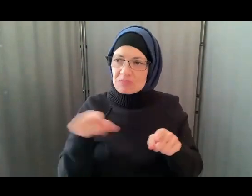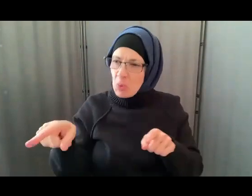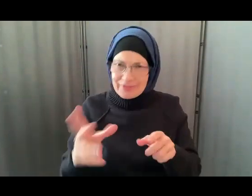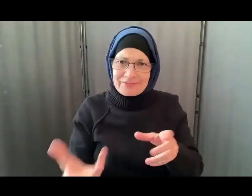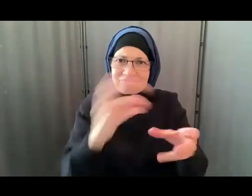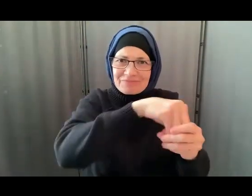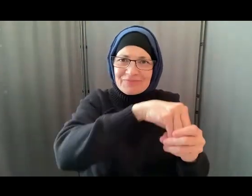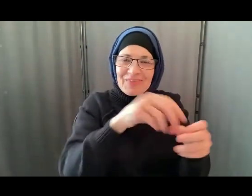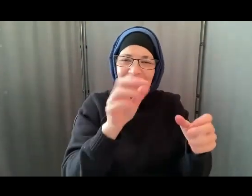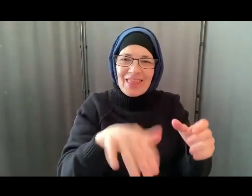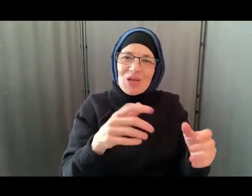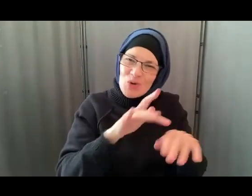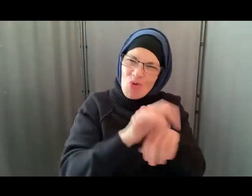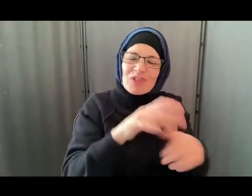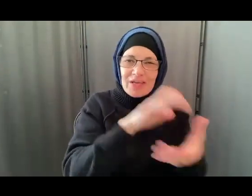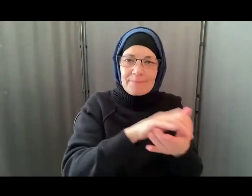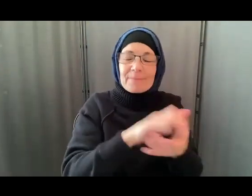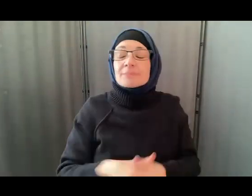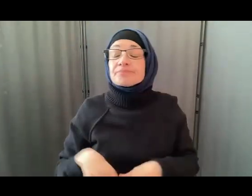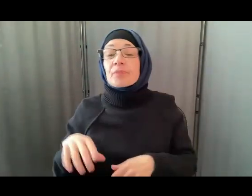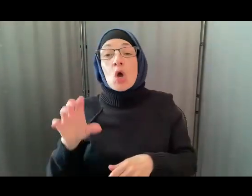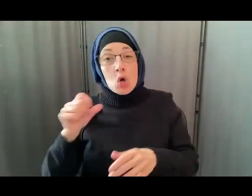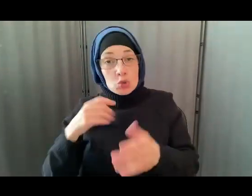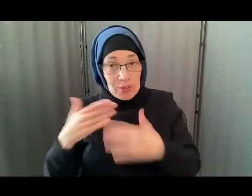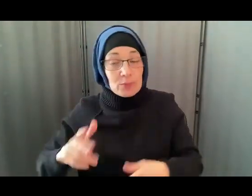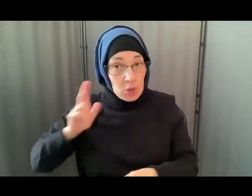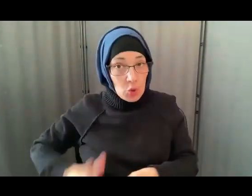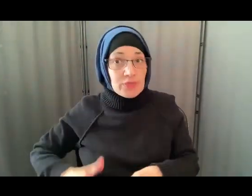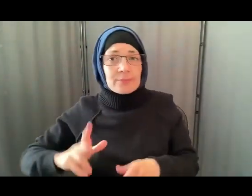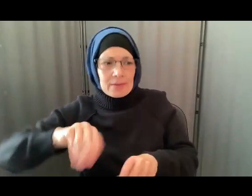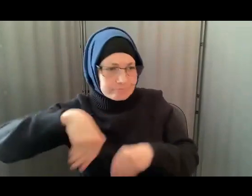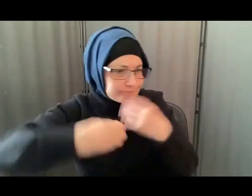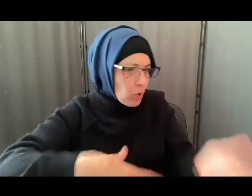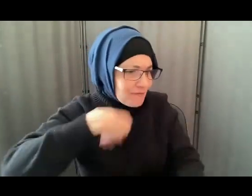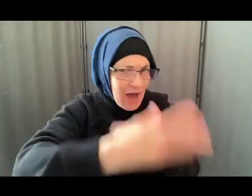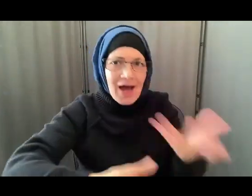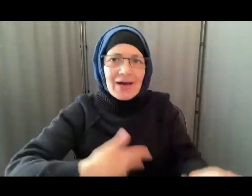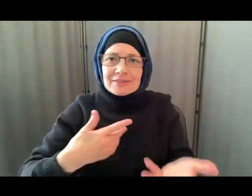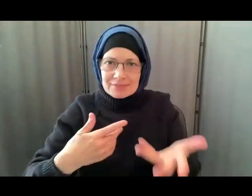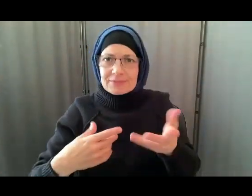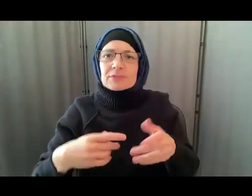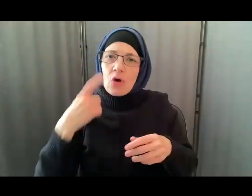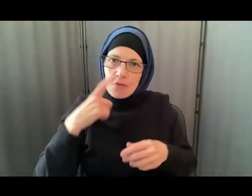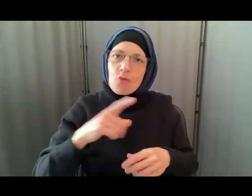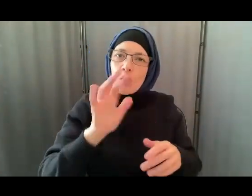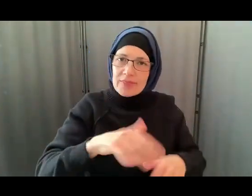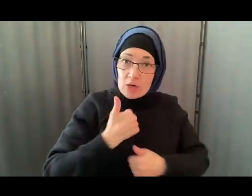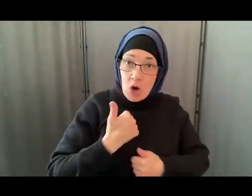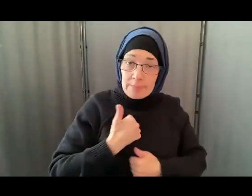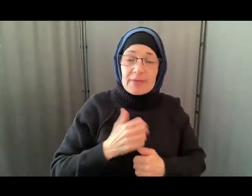Prophet sallallahu alaihi wasallam says, there is nothing Uthman would ever do in his